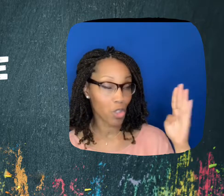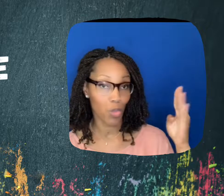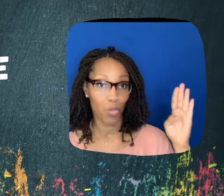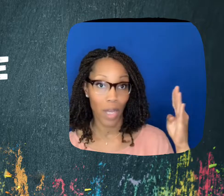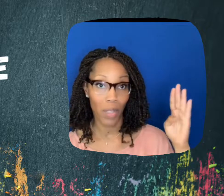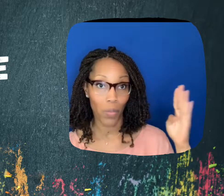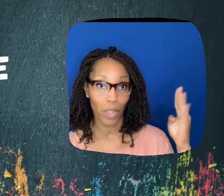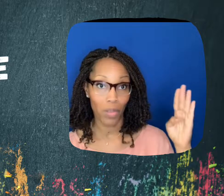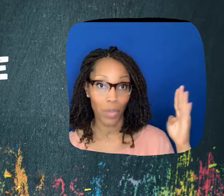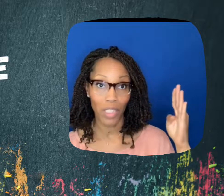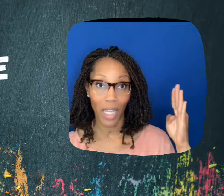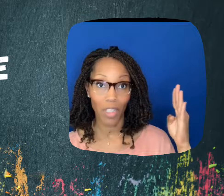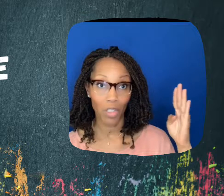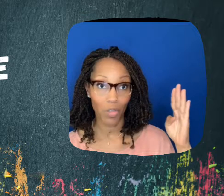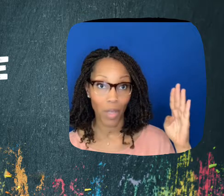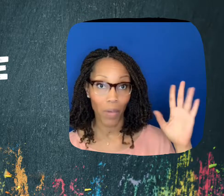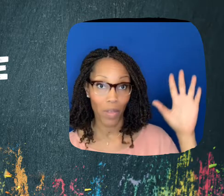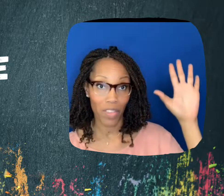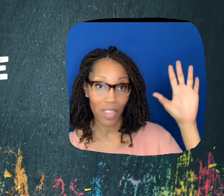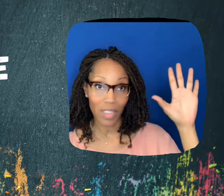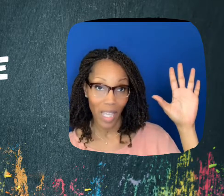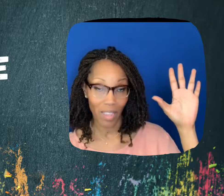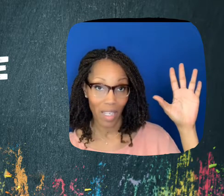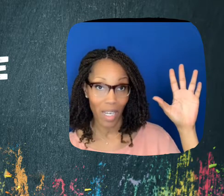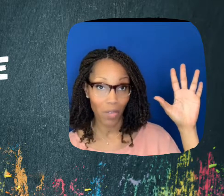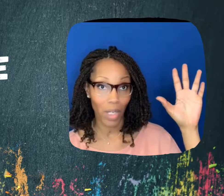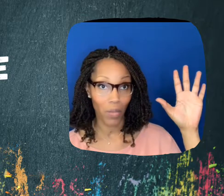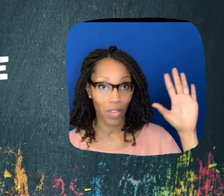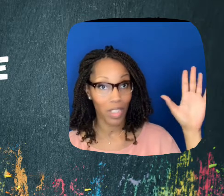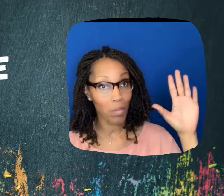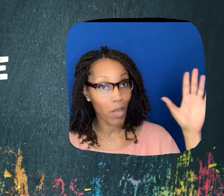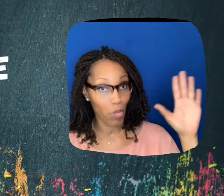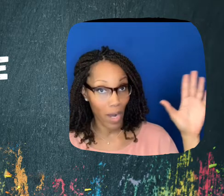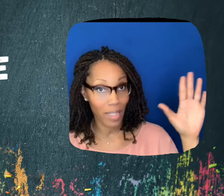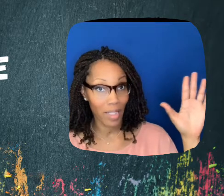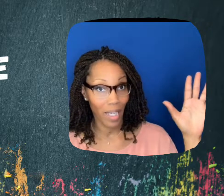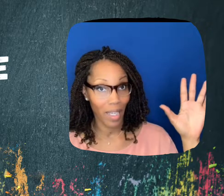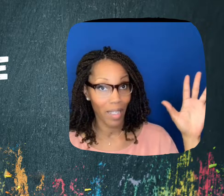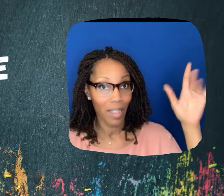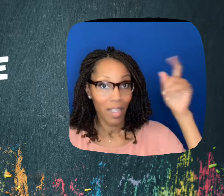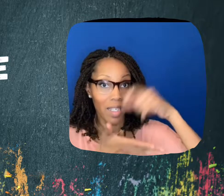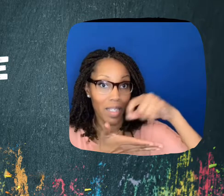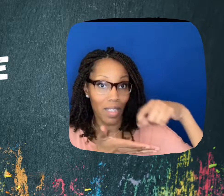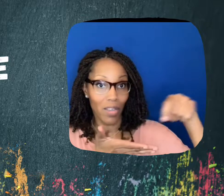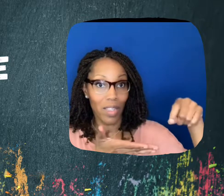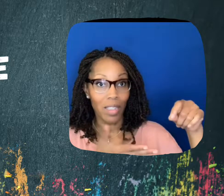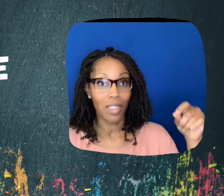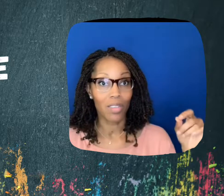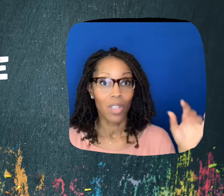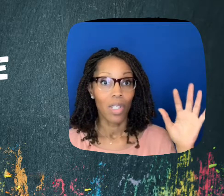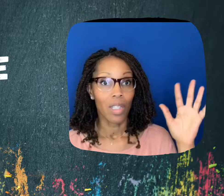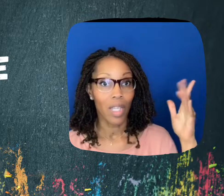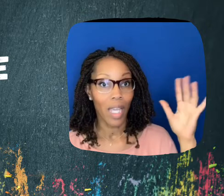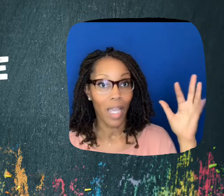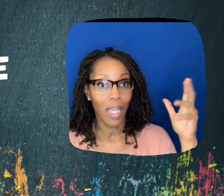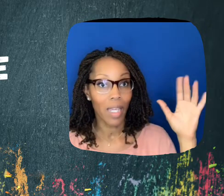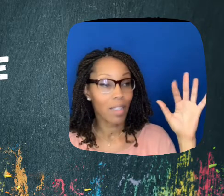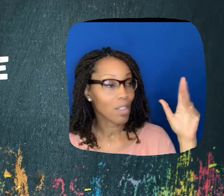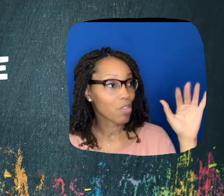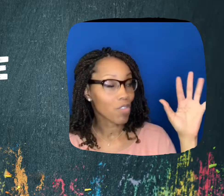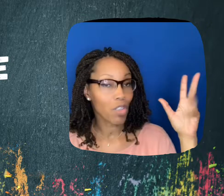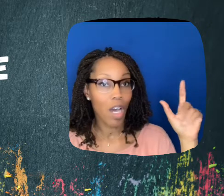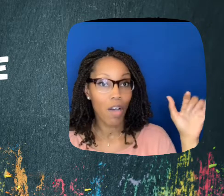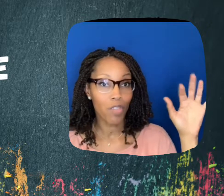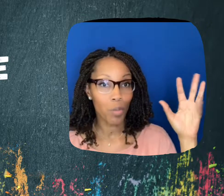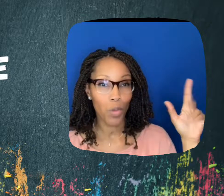hand that you write with. Which hand do you write with? This is the hand that I write with. It's my right hand. And I go like this. The hand